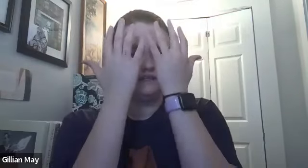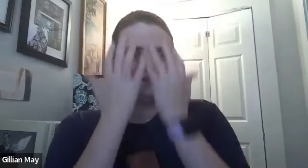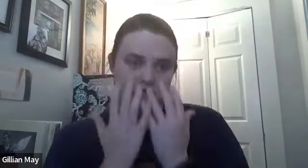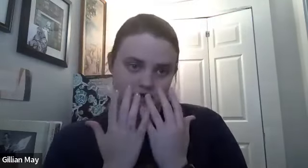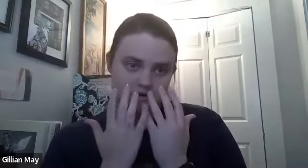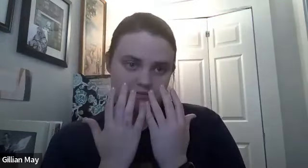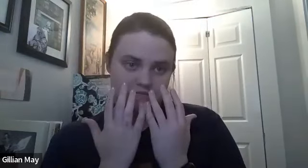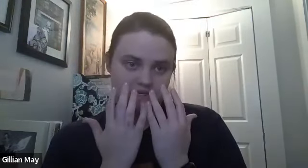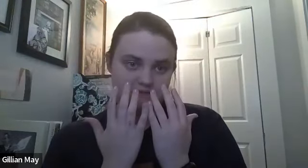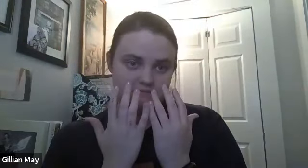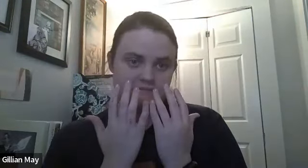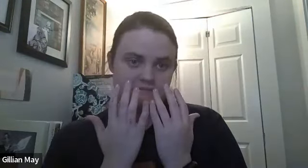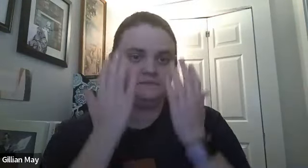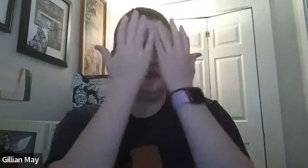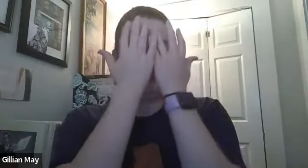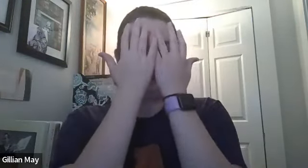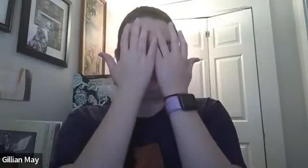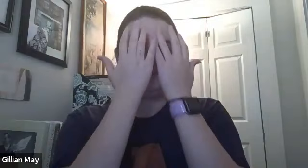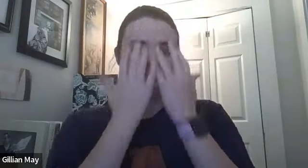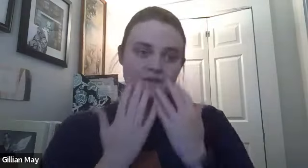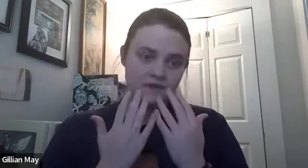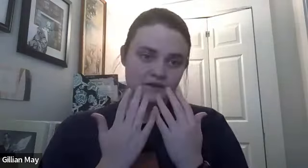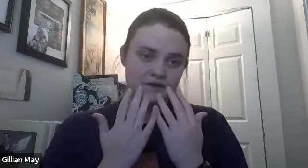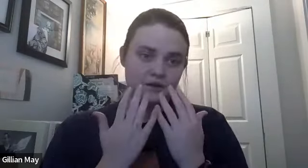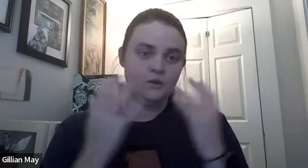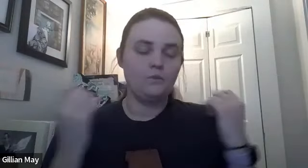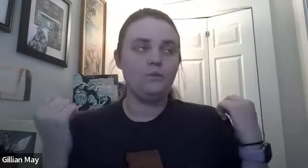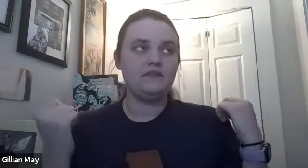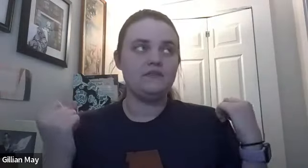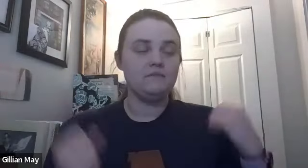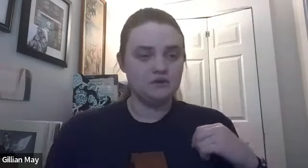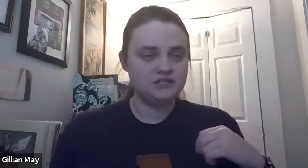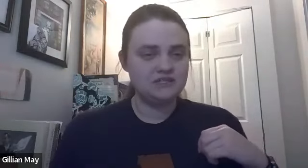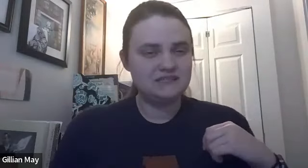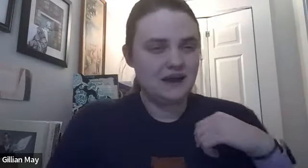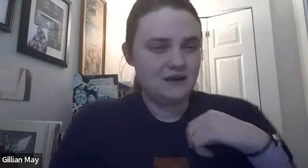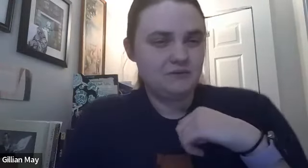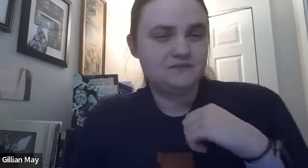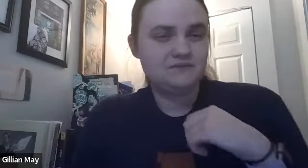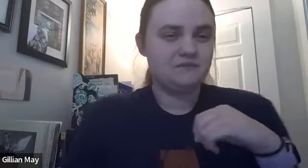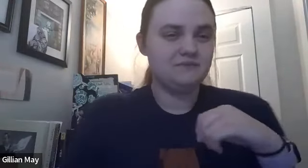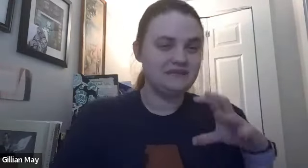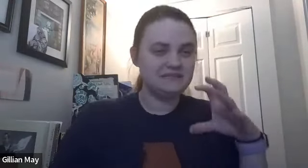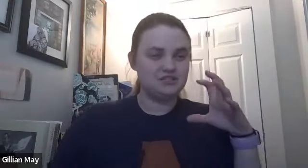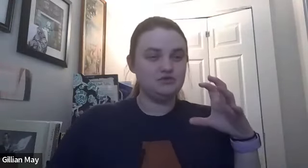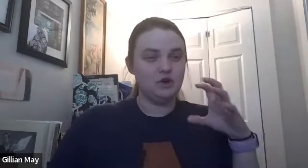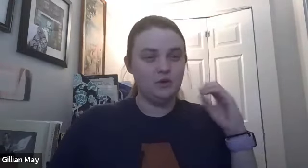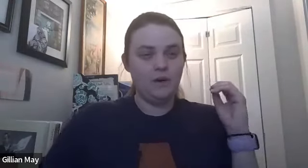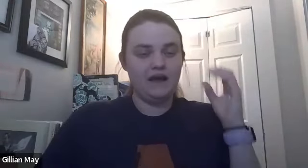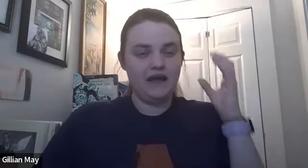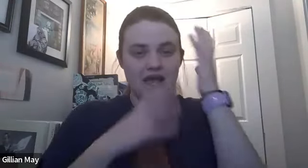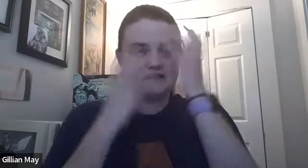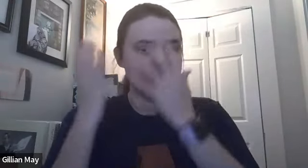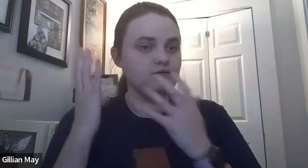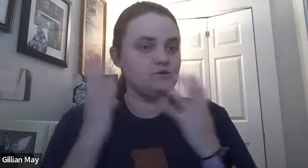face, and you're going to bring them down. Now, with emotions, I always recommend to go as